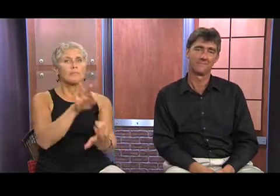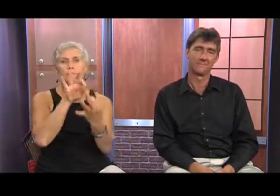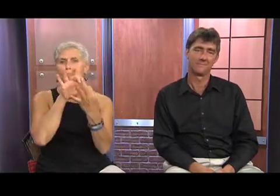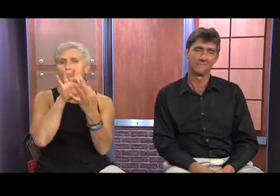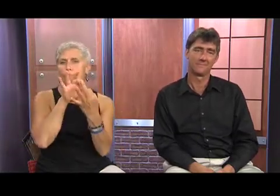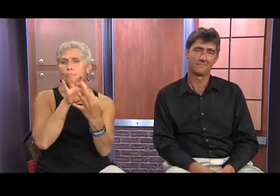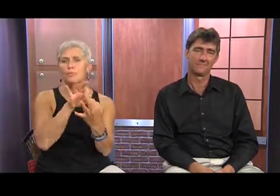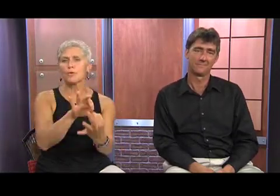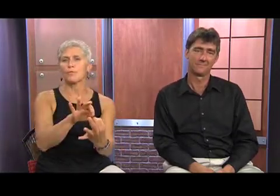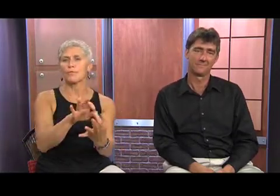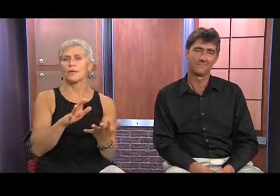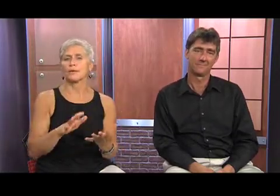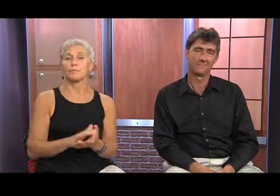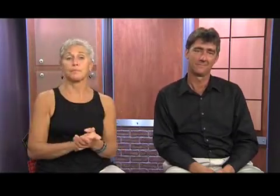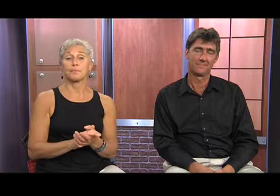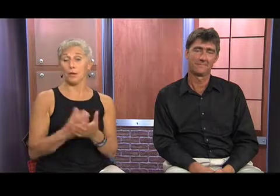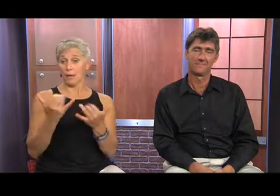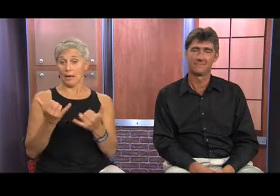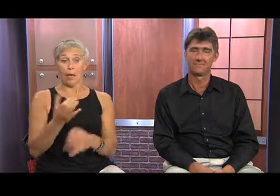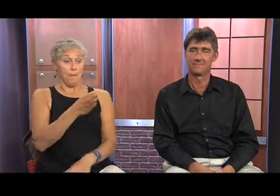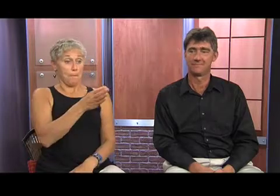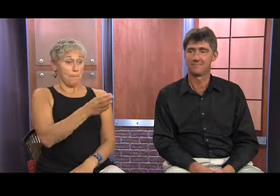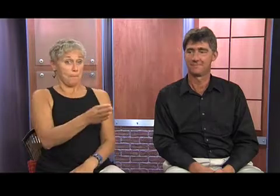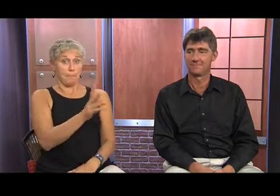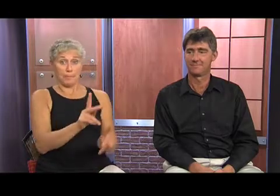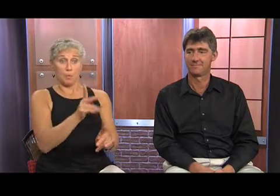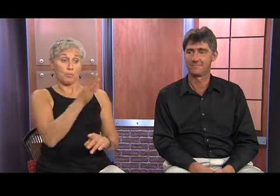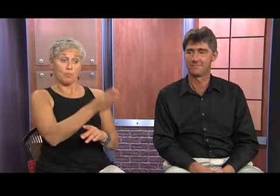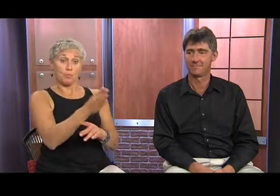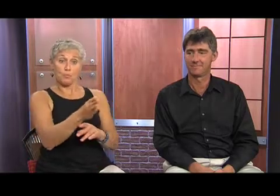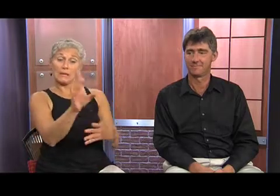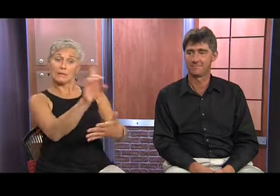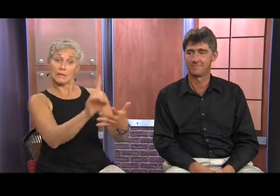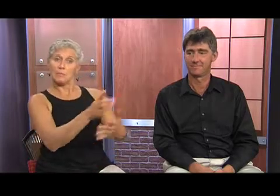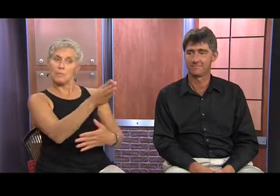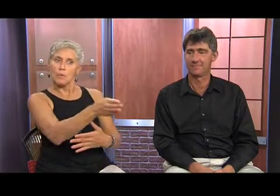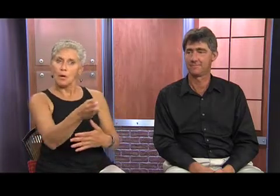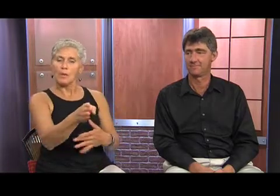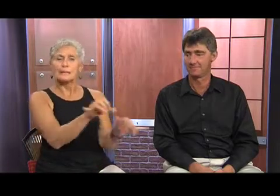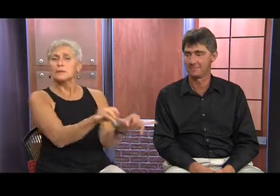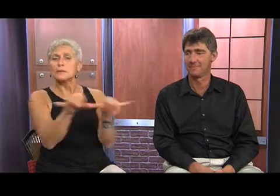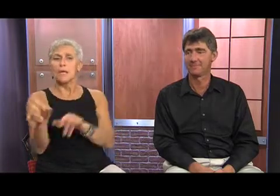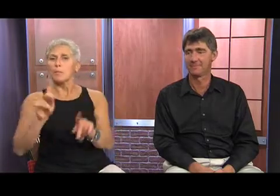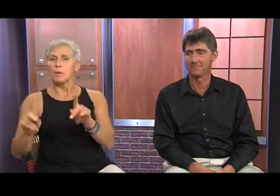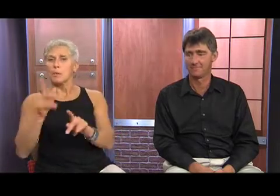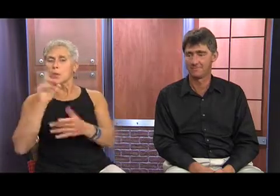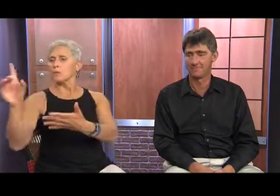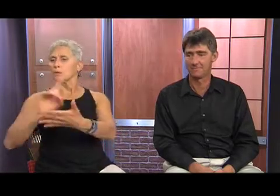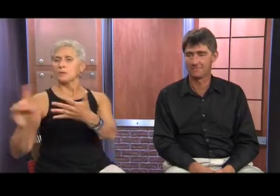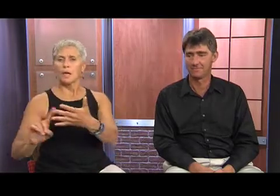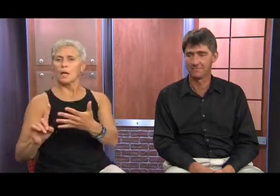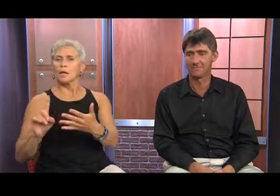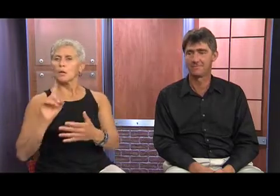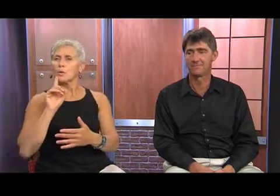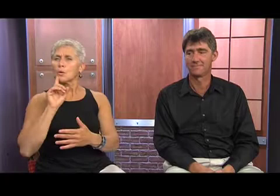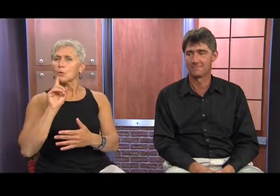people who are designing the Broadway sets, the tour sets, the costumes. So again, there's a lot of visual excitement,